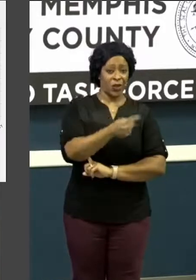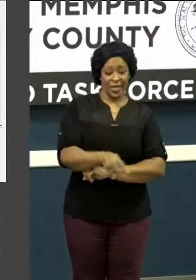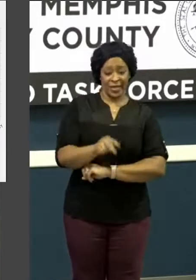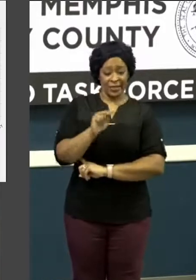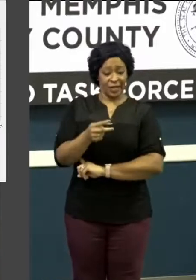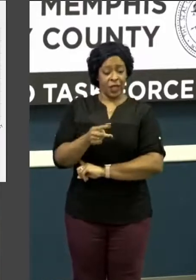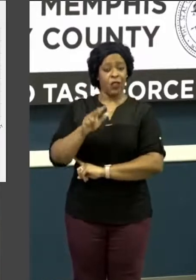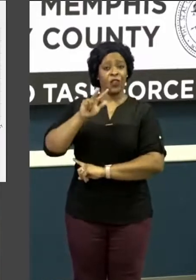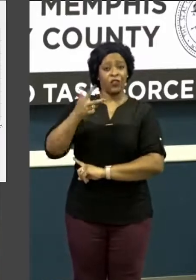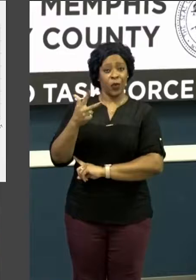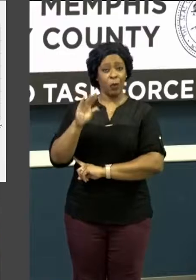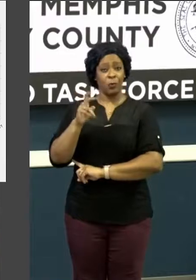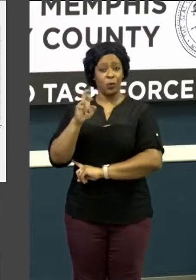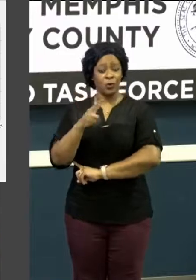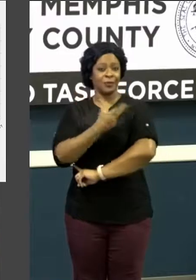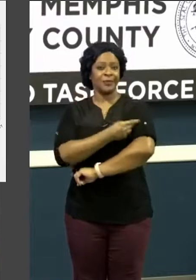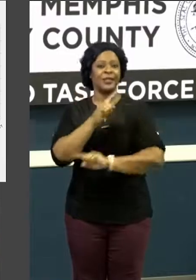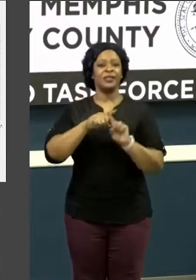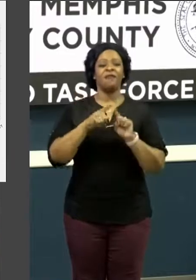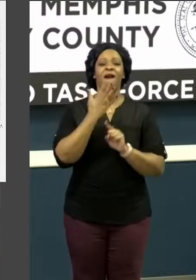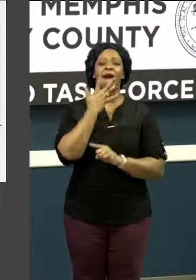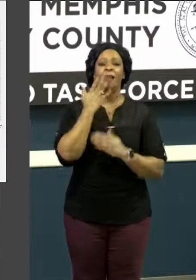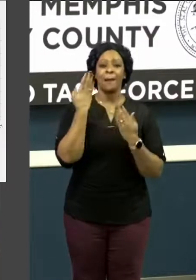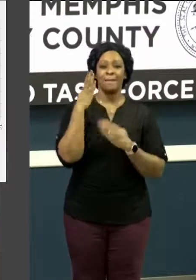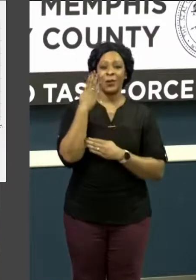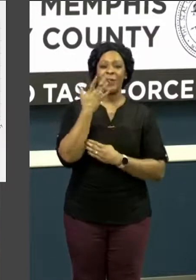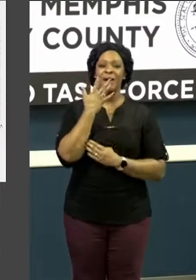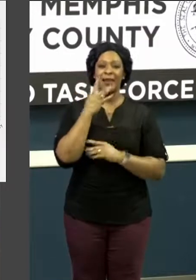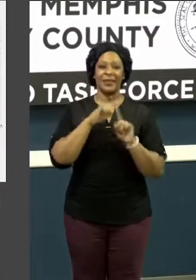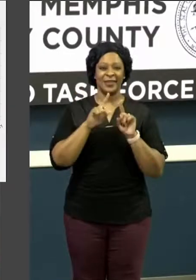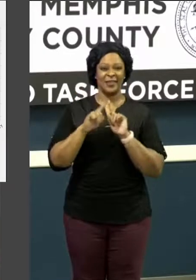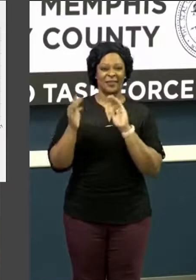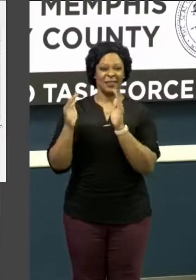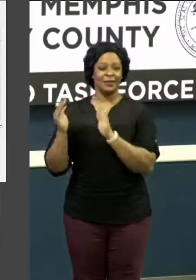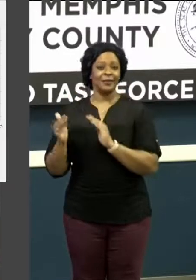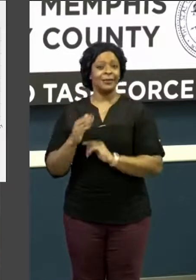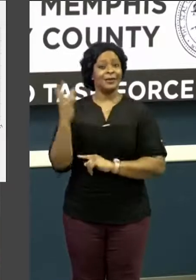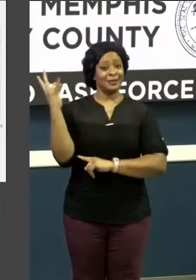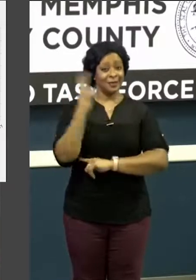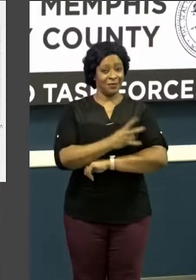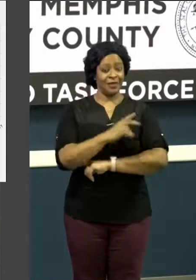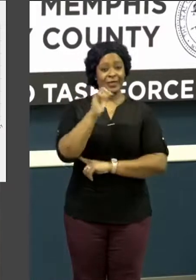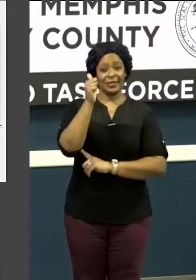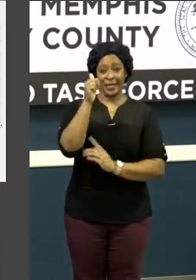and third doses shown in differing shades of blue. In the past 7 days,